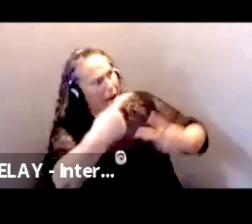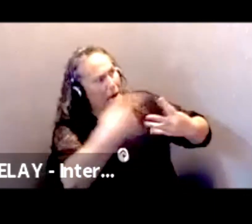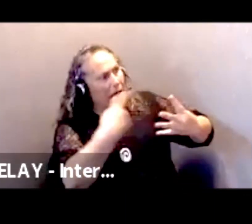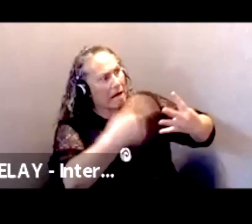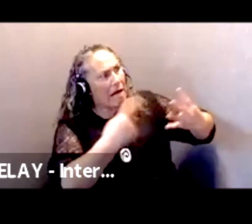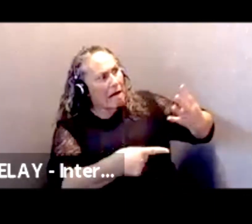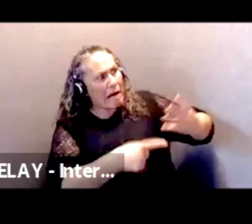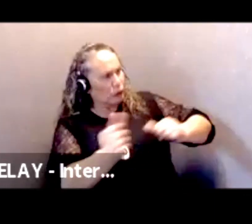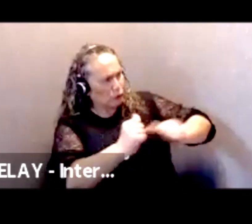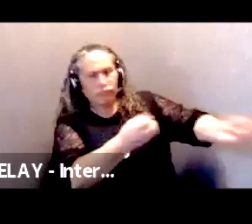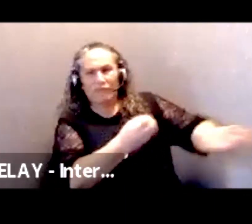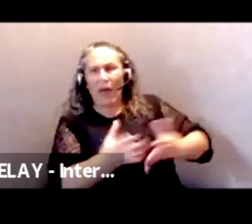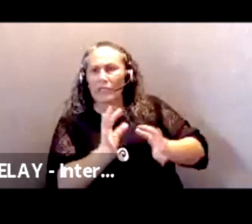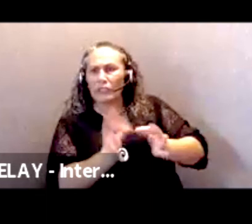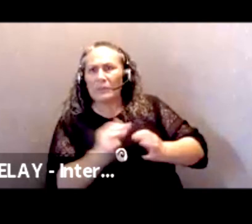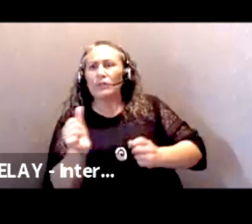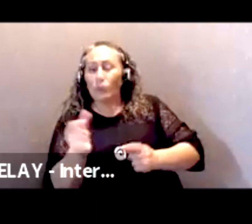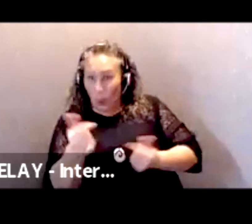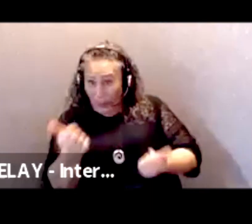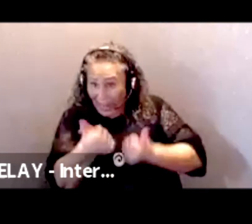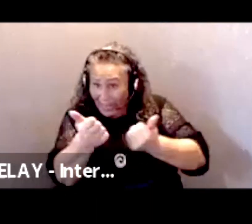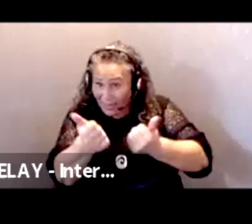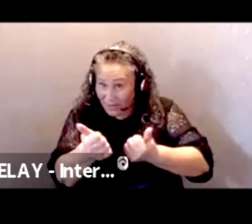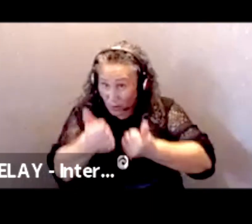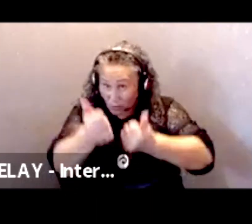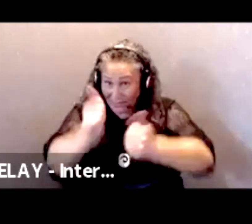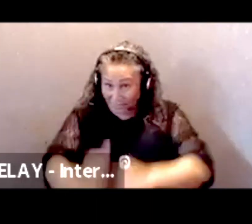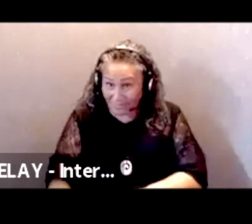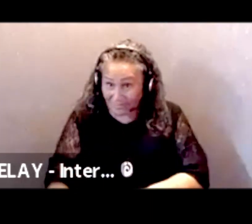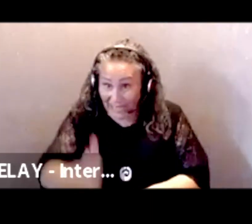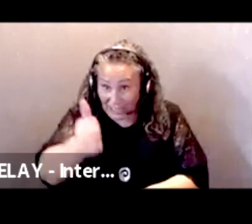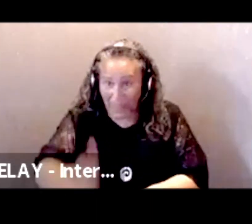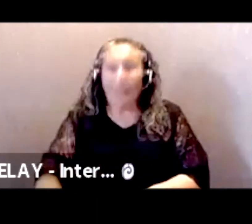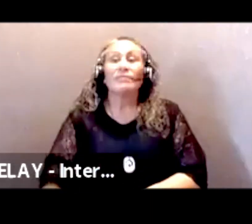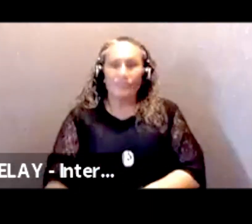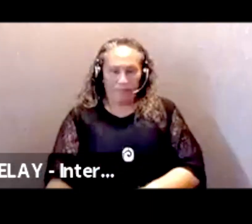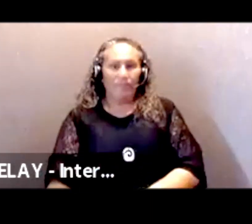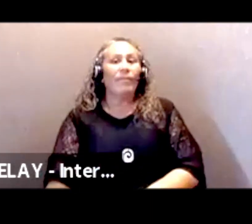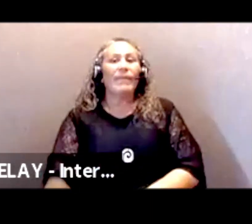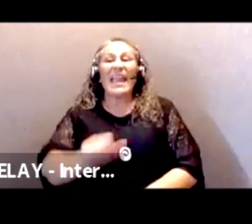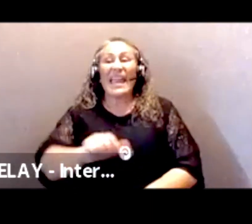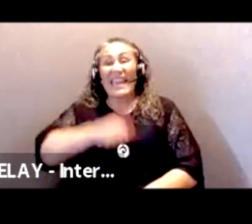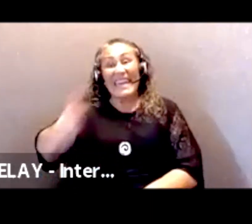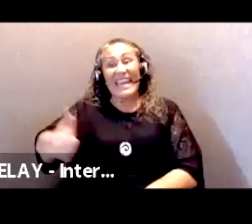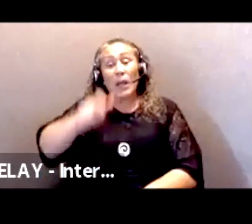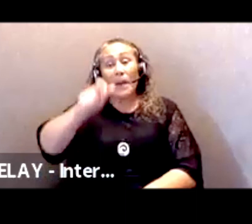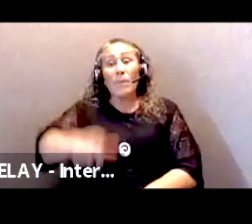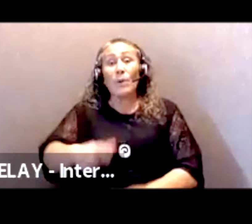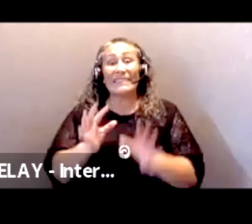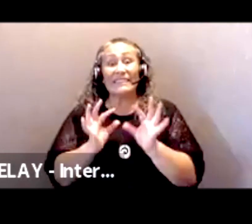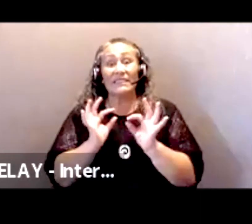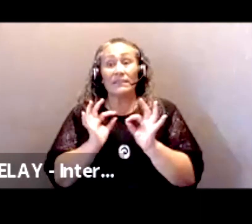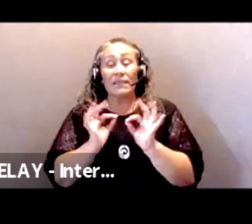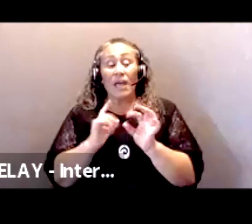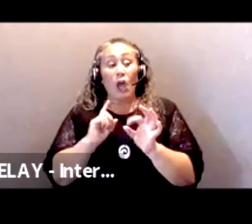providing services to us. Kei te pai? Cool. We've got Wayne. Wayne, did you have a question